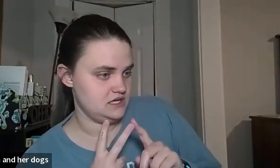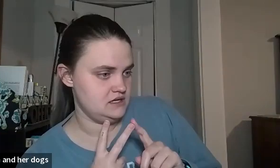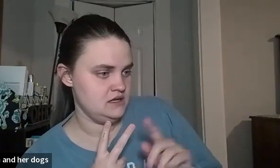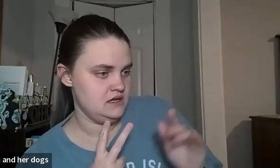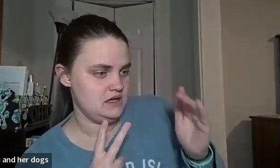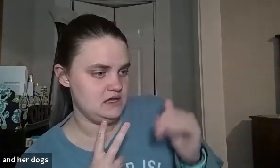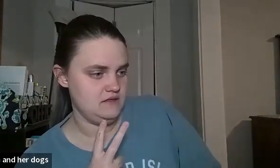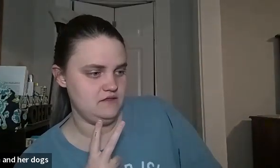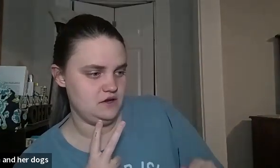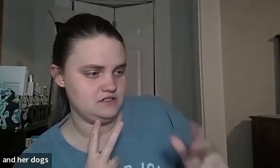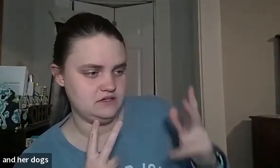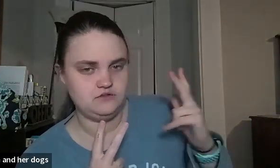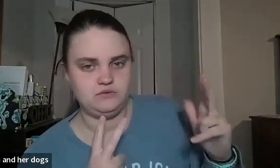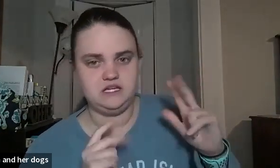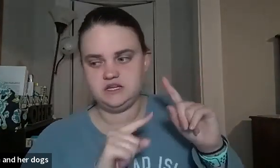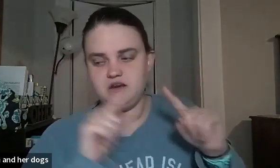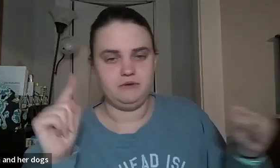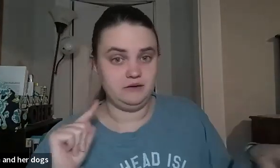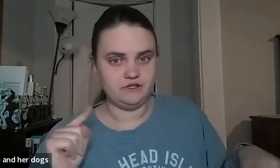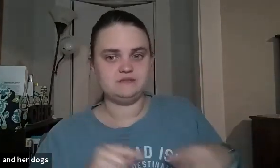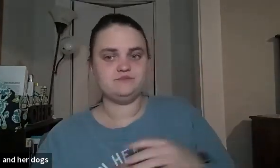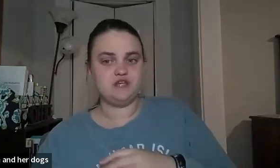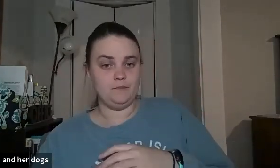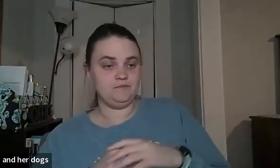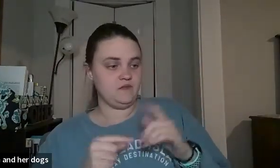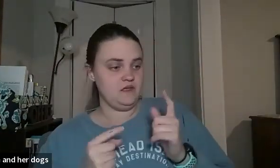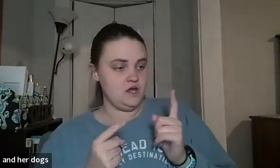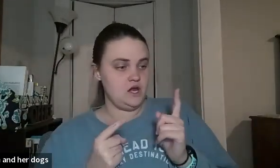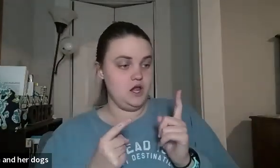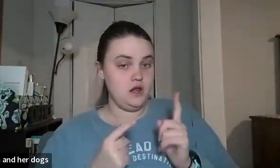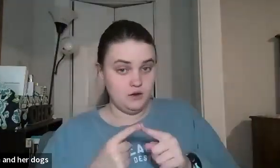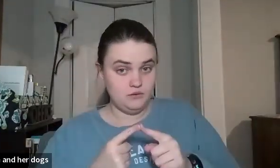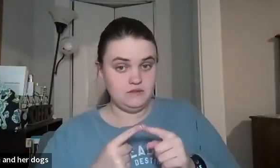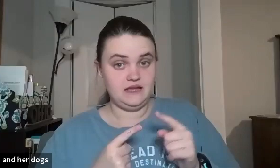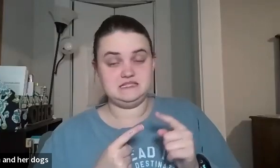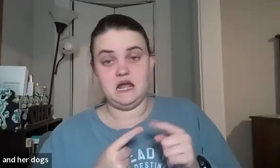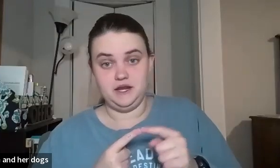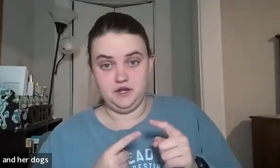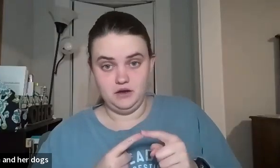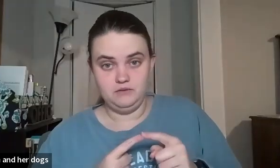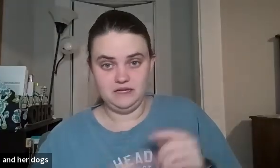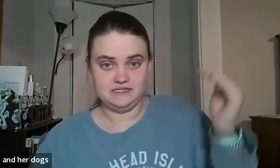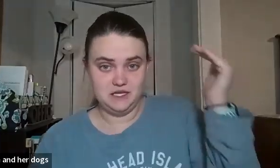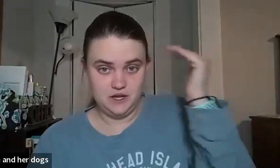understand. And then there's like 3 just kind of random ones. So know, like as in I know, is